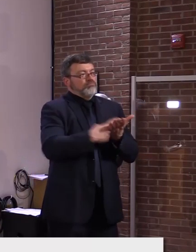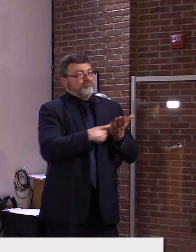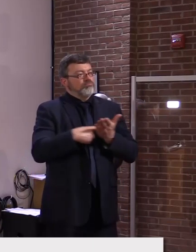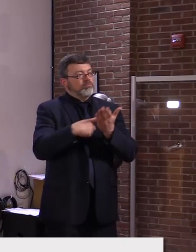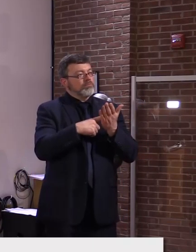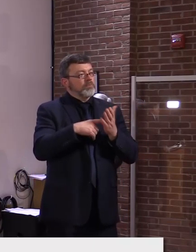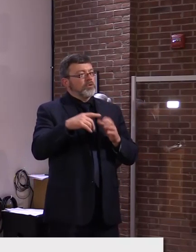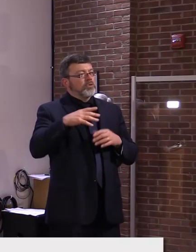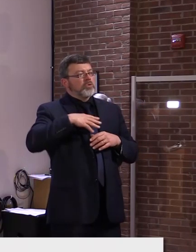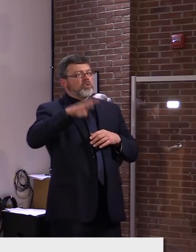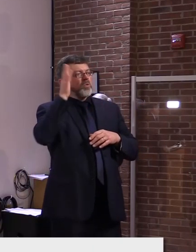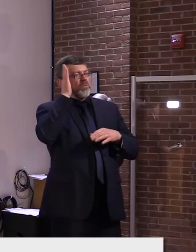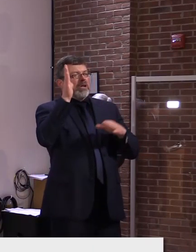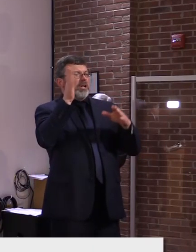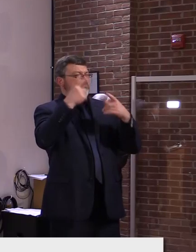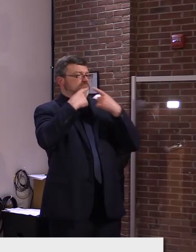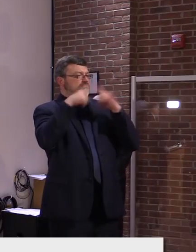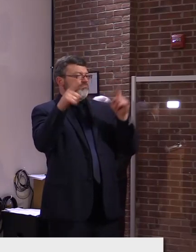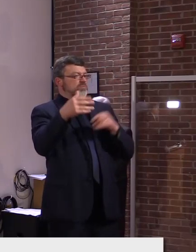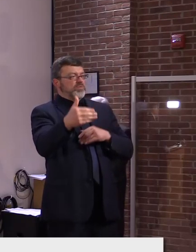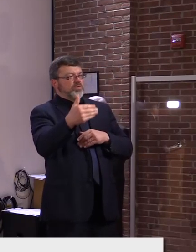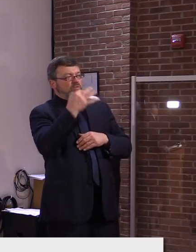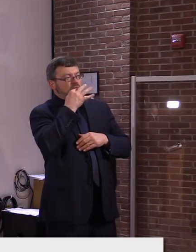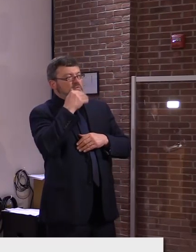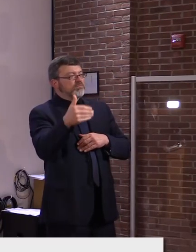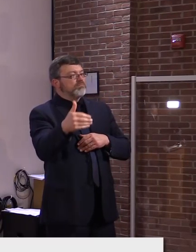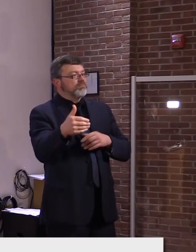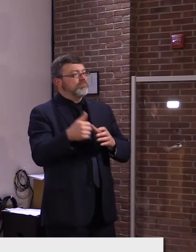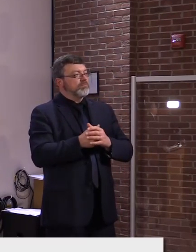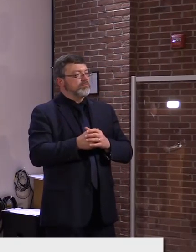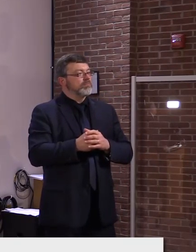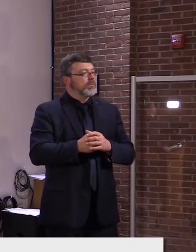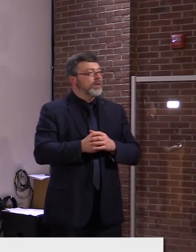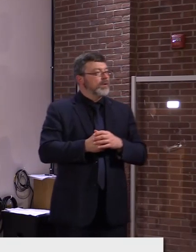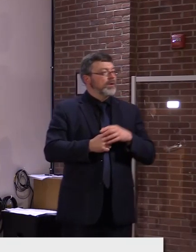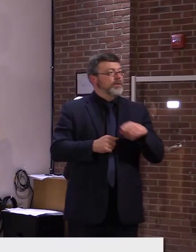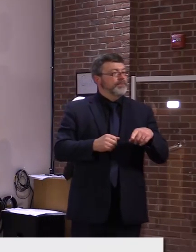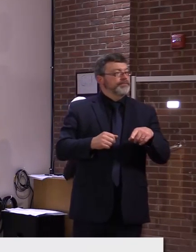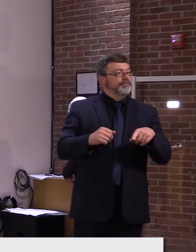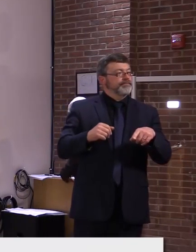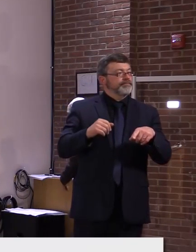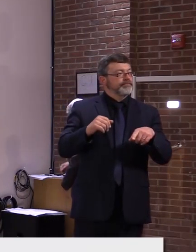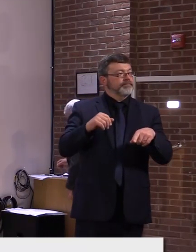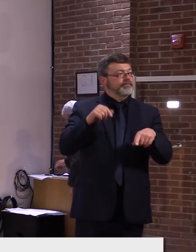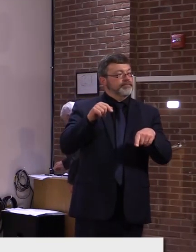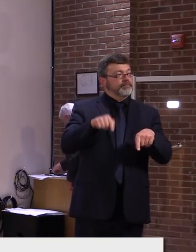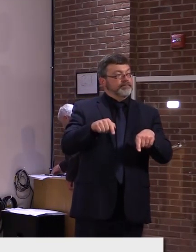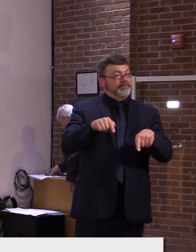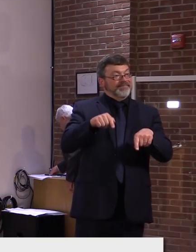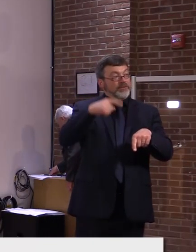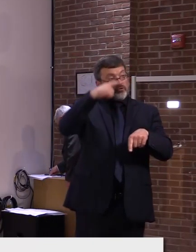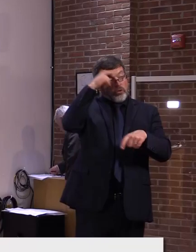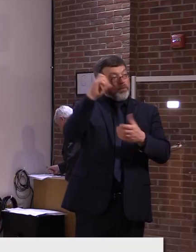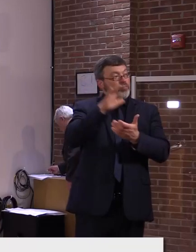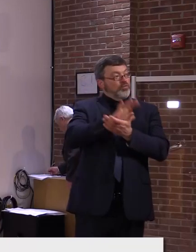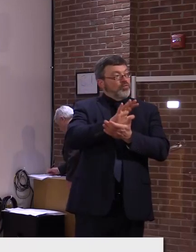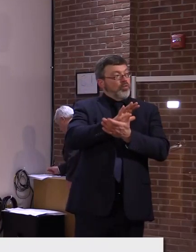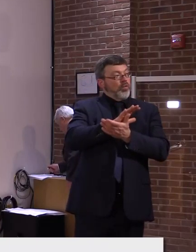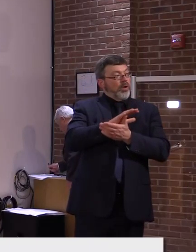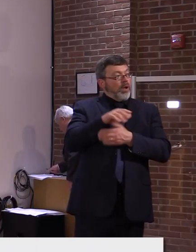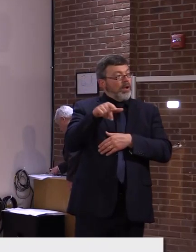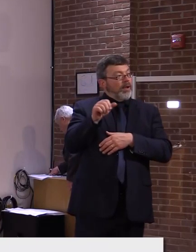As schools develop their recovery plans, many seem to be leaning on summer school. Is this going to be adequate for making up for the learning loss, especially if enrollment